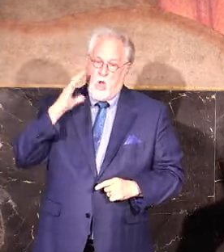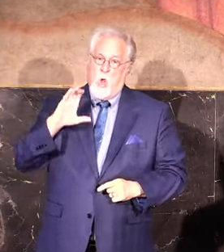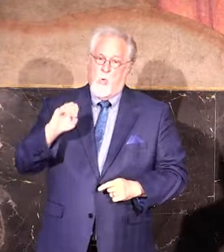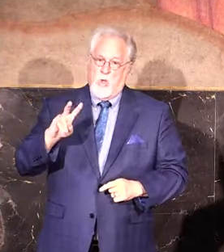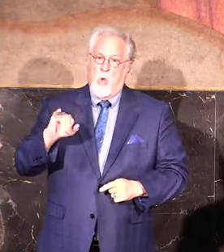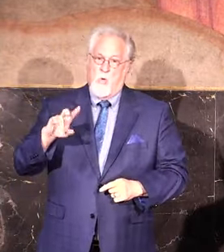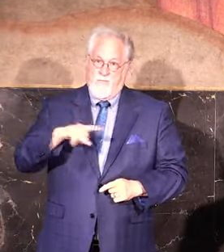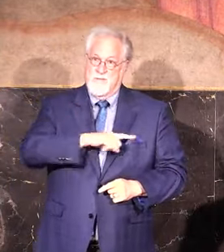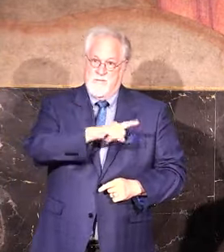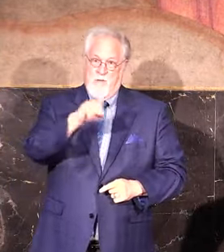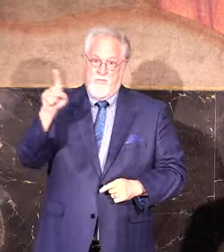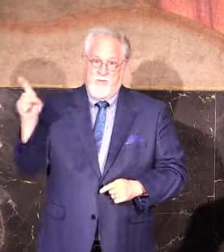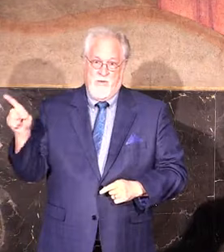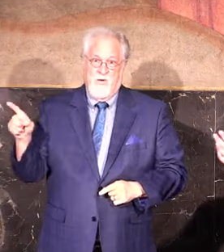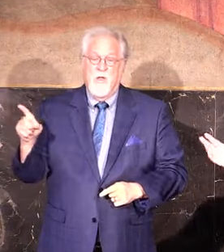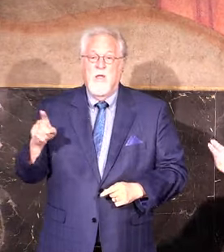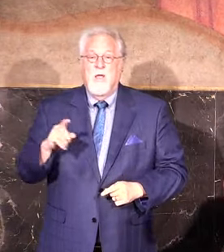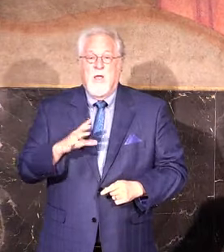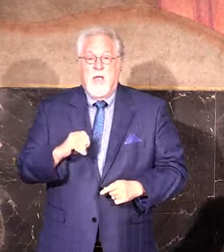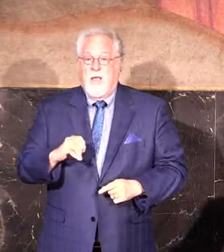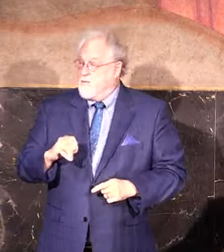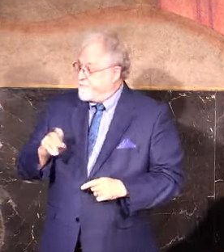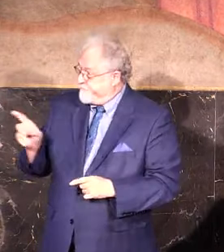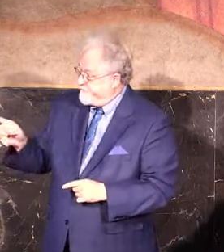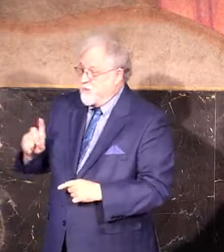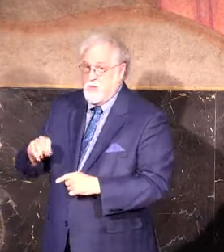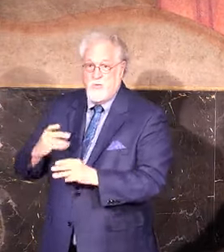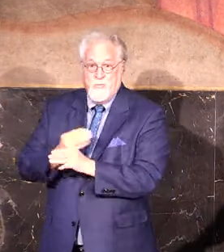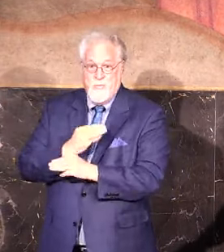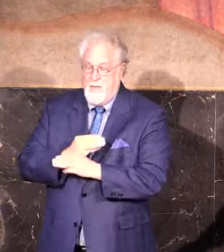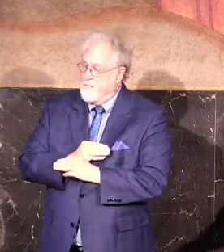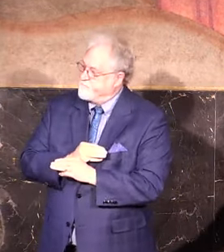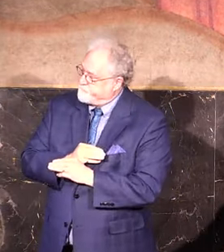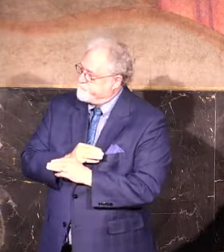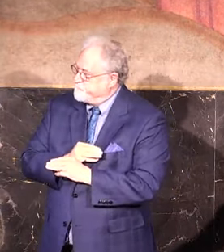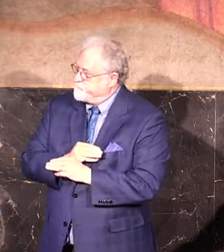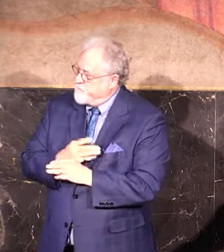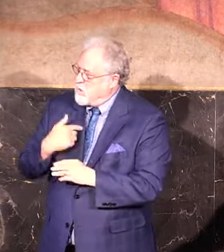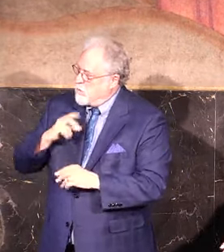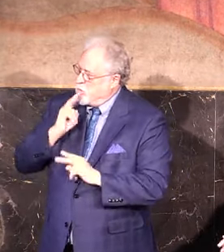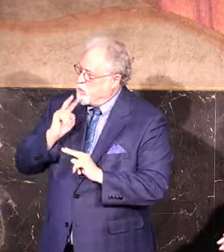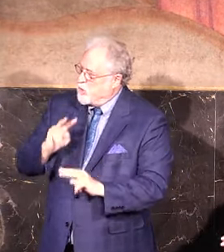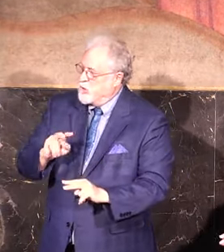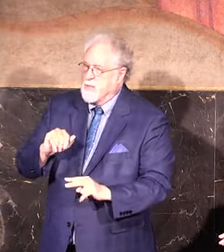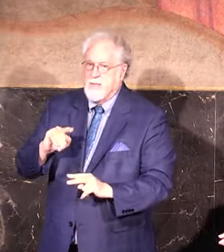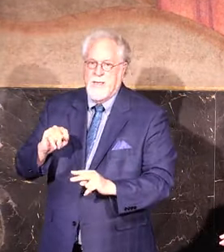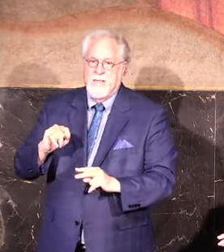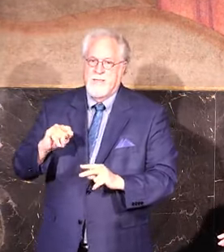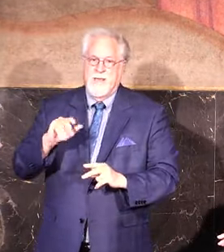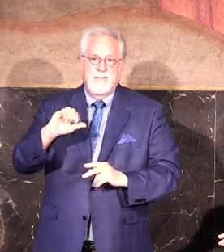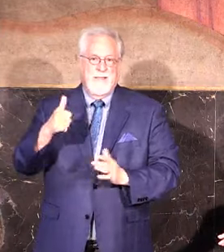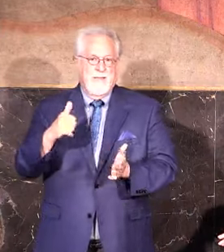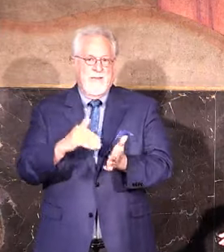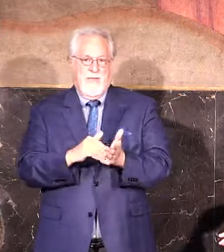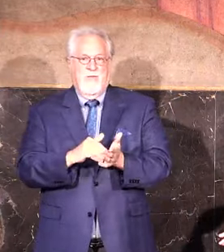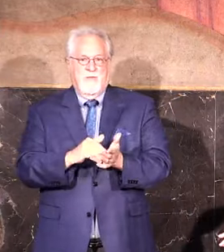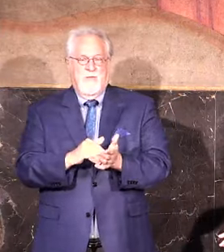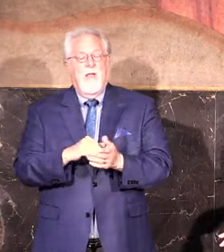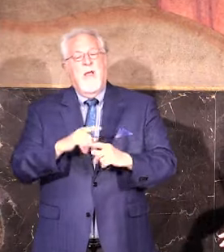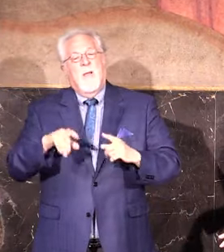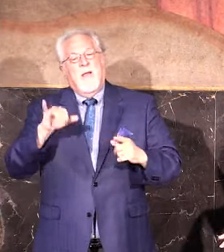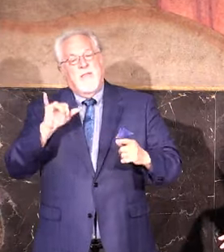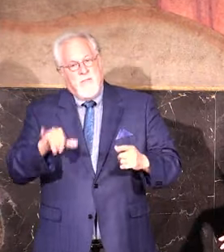there. And if you just do the math, then obviously we're looking somewhere north of 10,000. But those